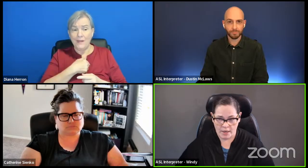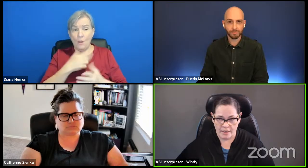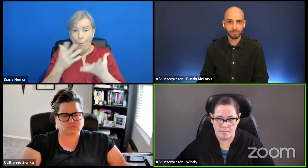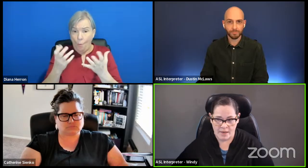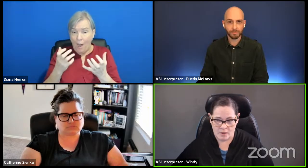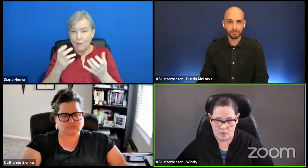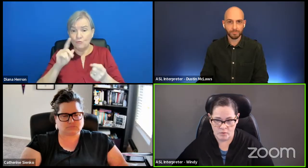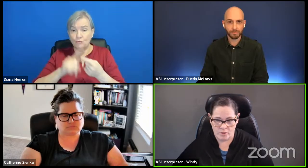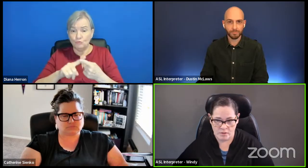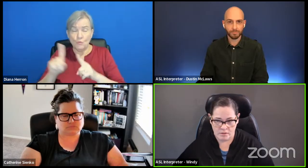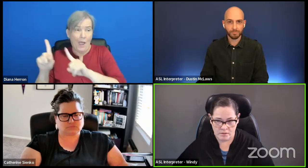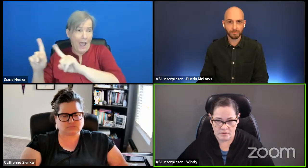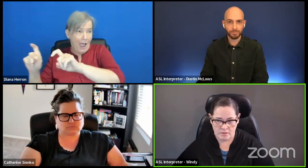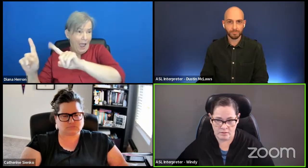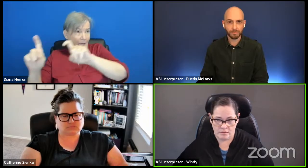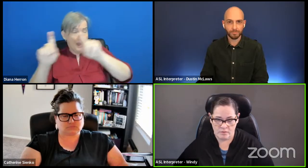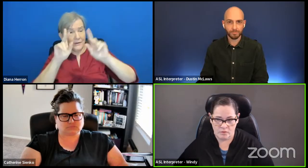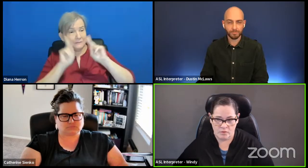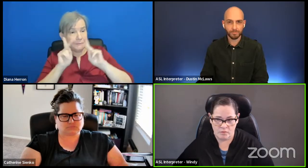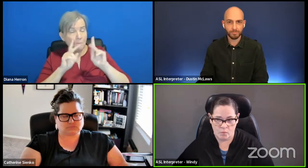Are we talking about